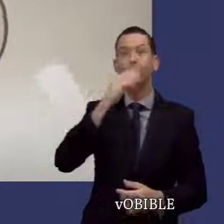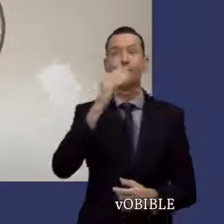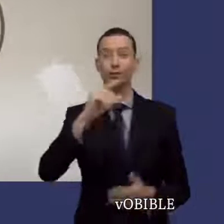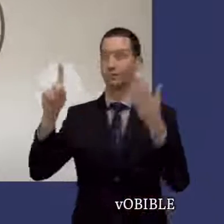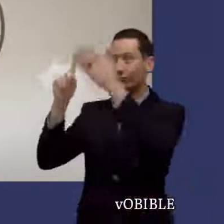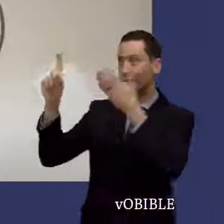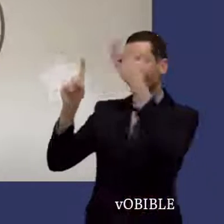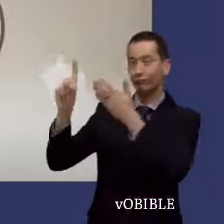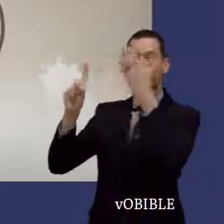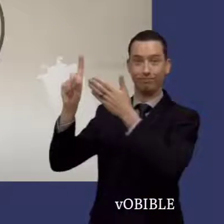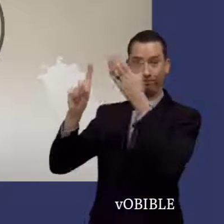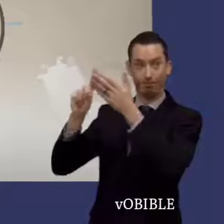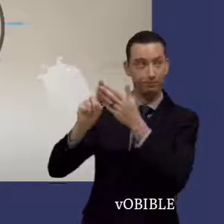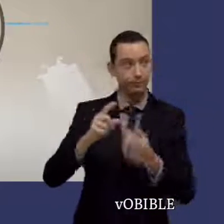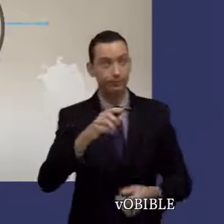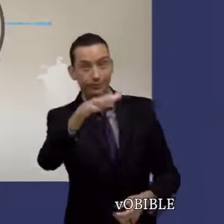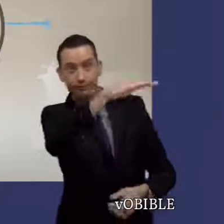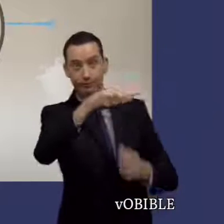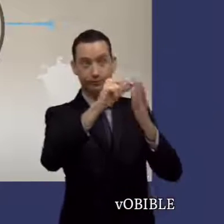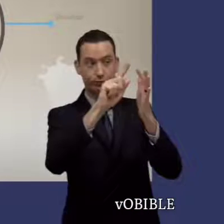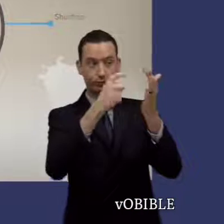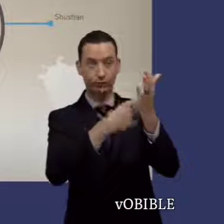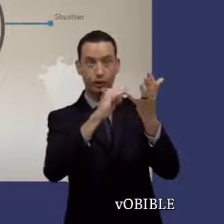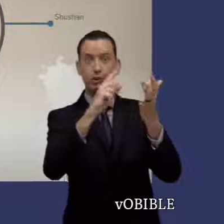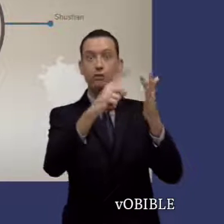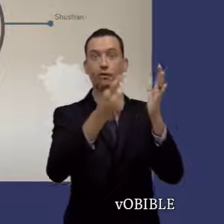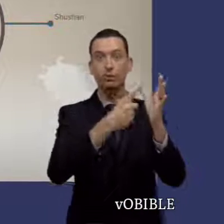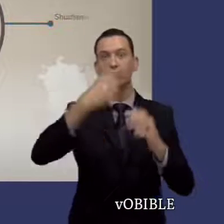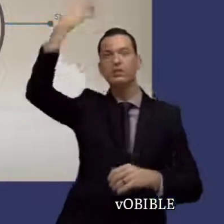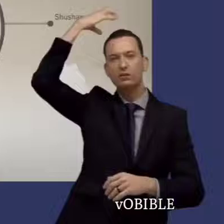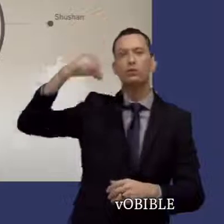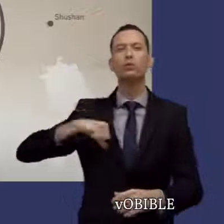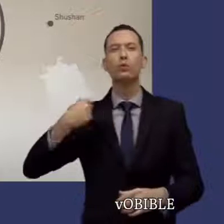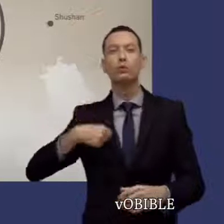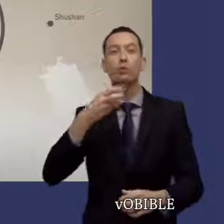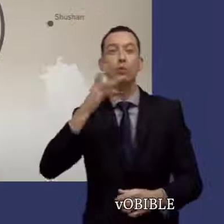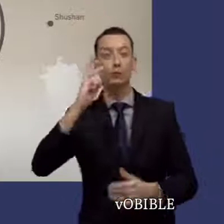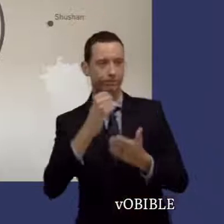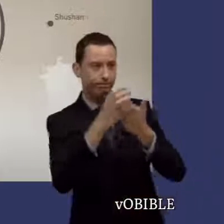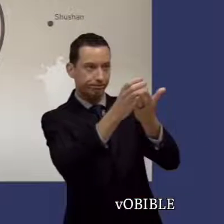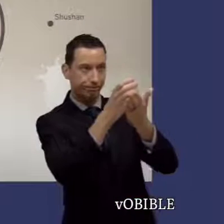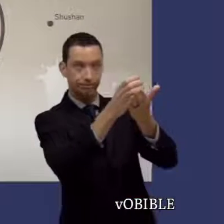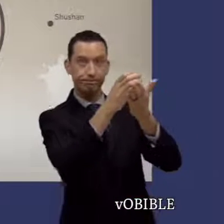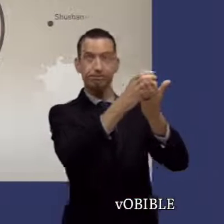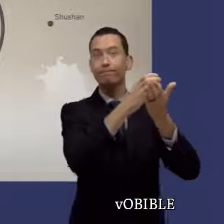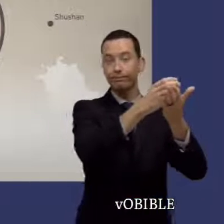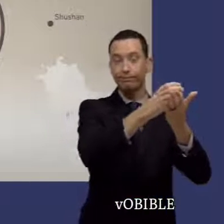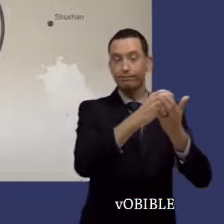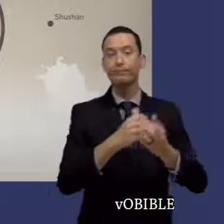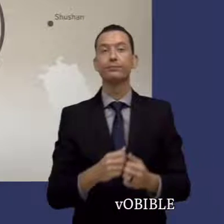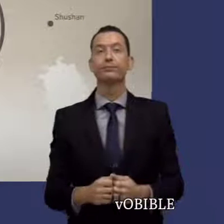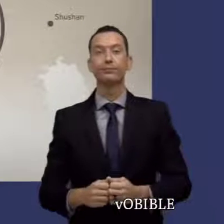Nehemiah was a faithful Jewish man who served in the royal Persian court of Shushan. He had the high-ranking position of cupbearer to